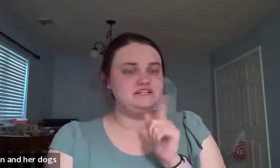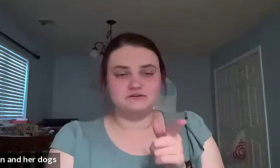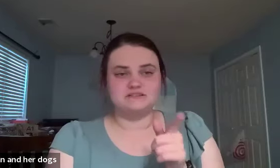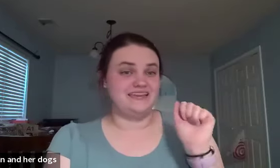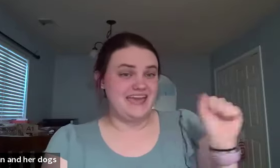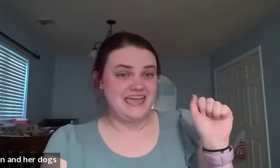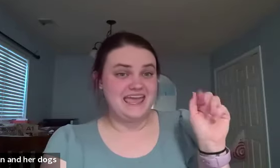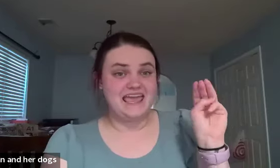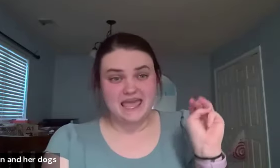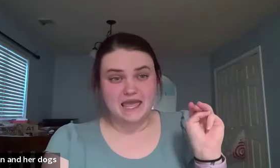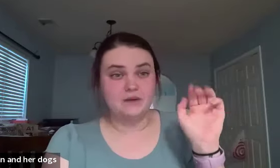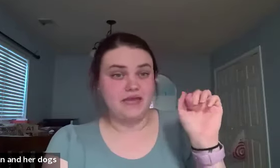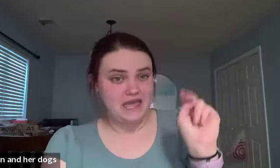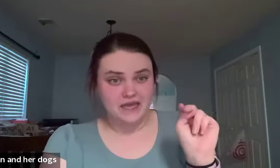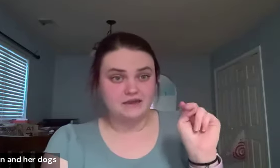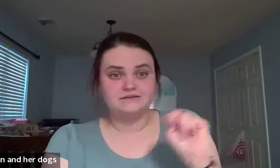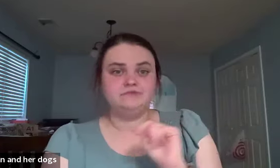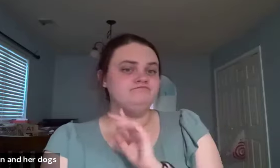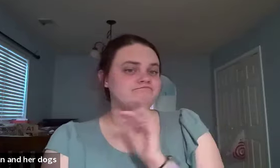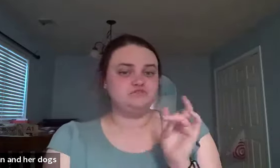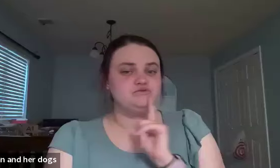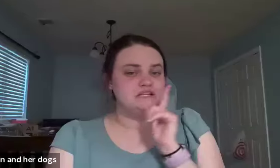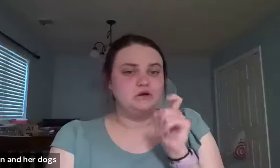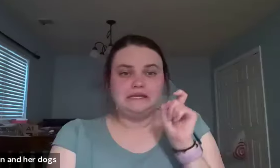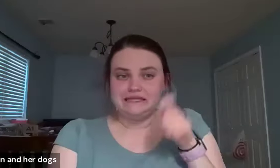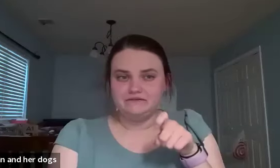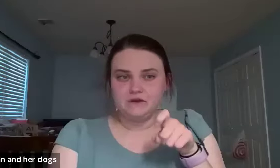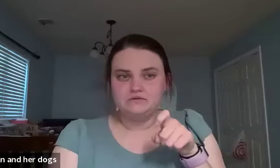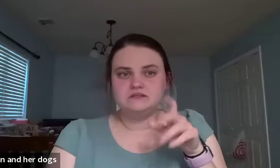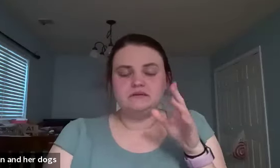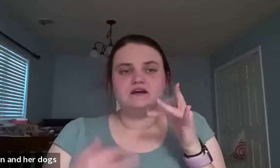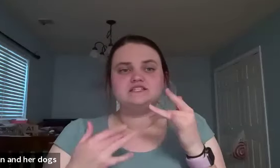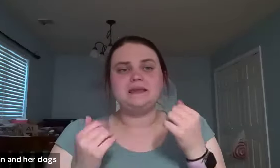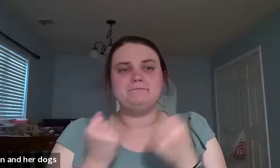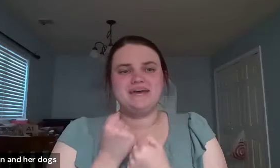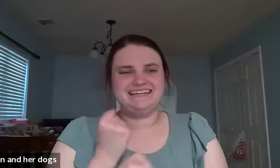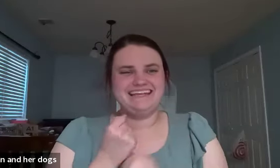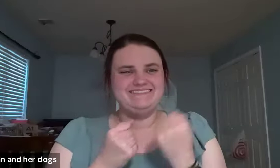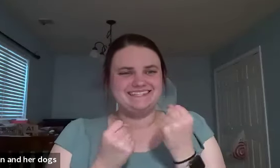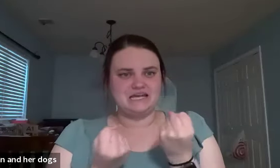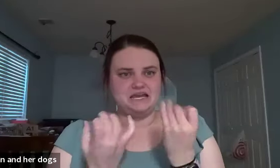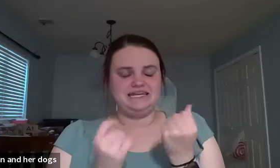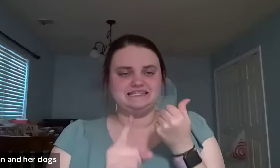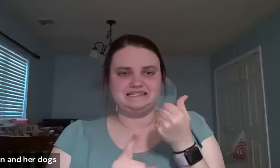really don't sign like a, am, and you really don't need those because they're embedded in the sign